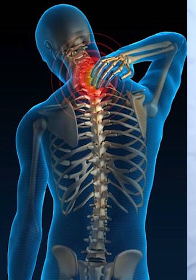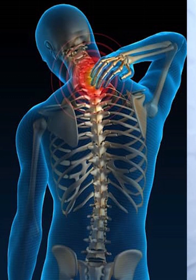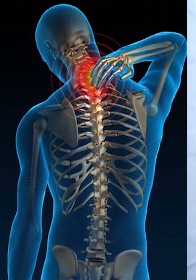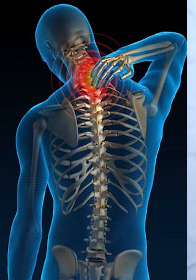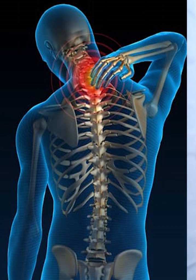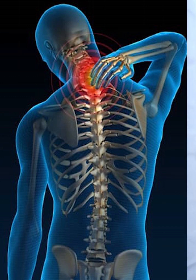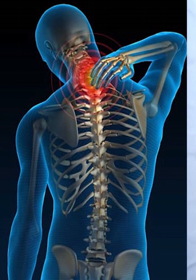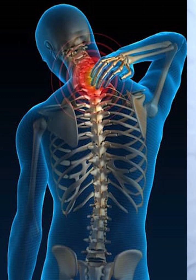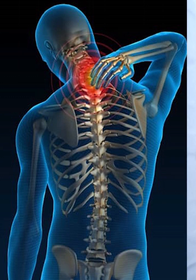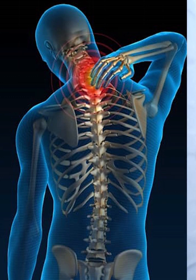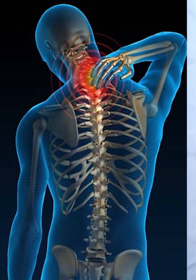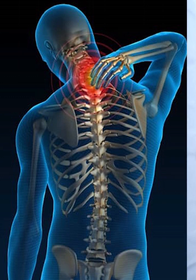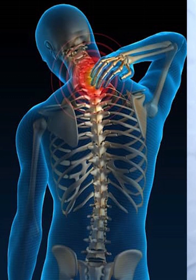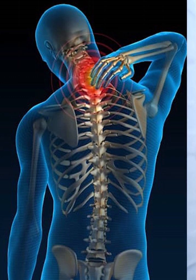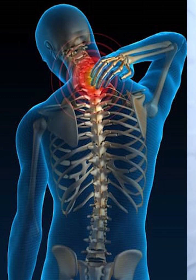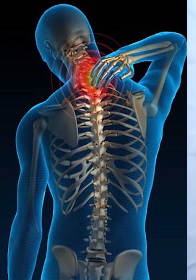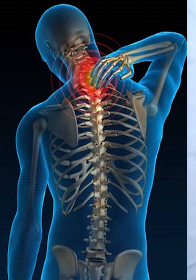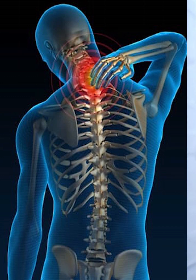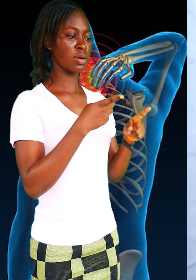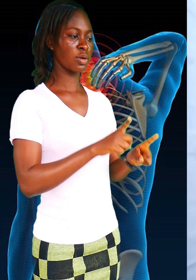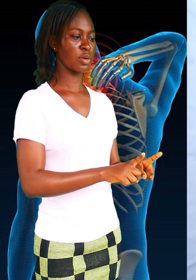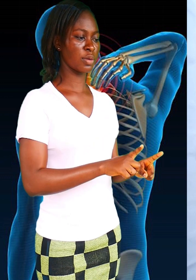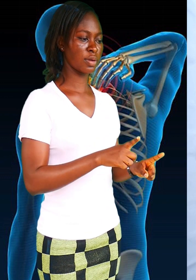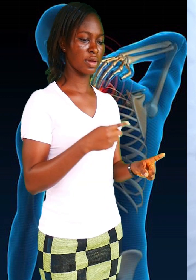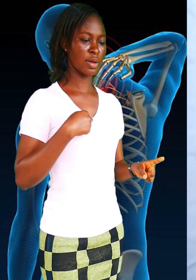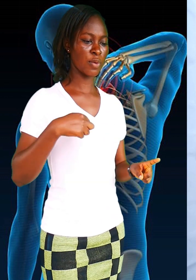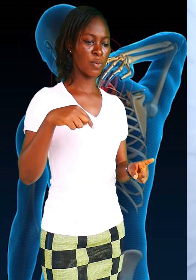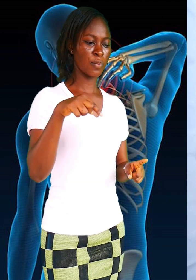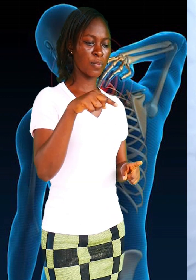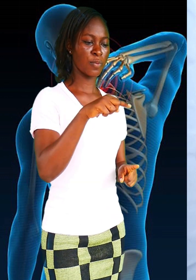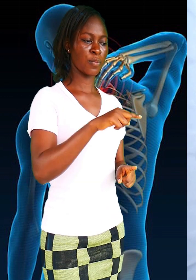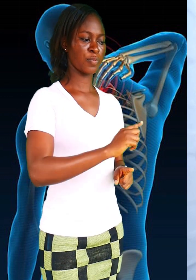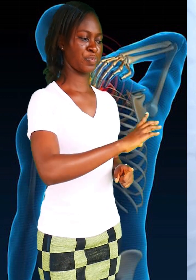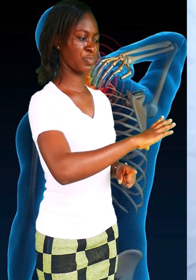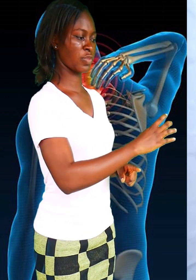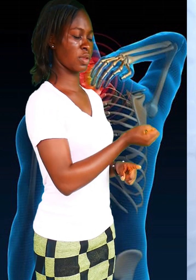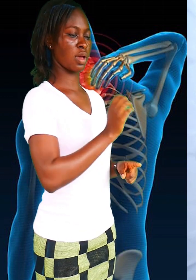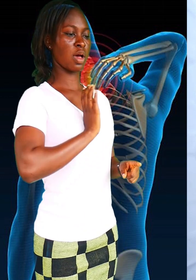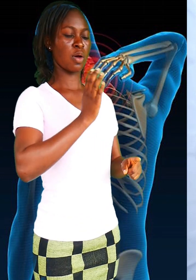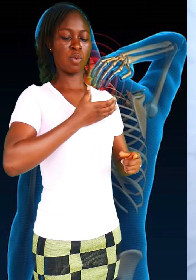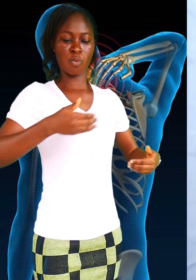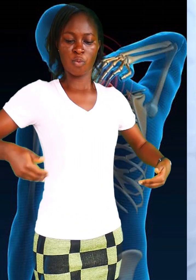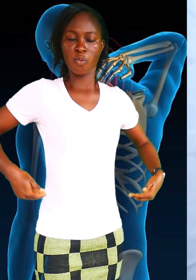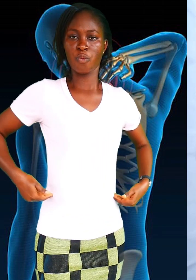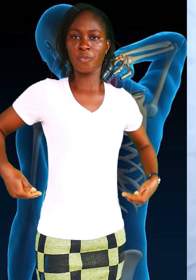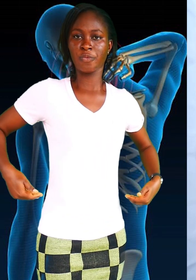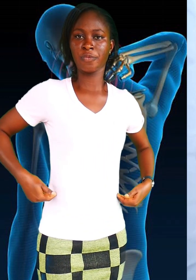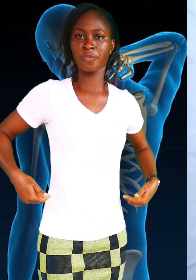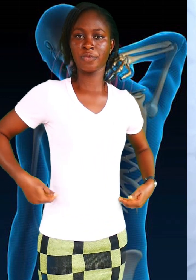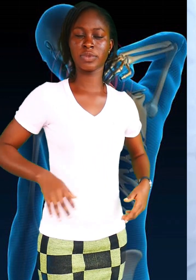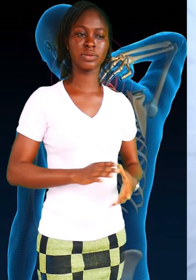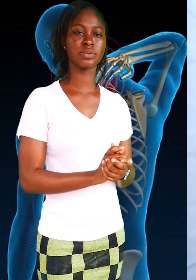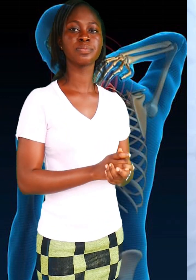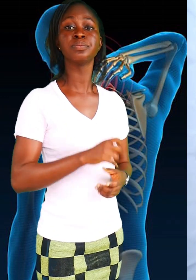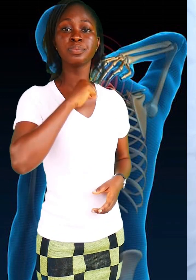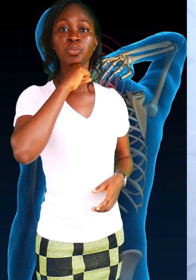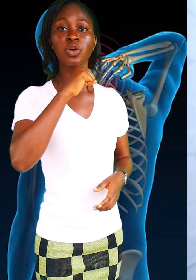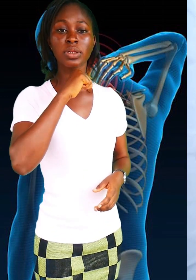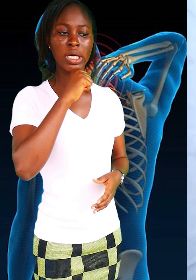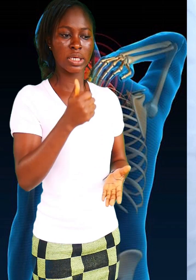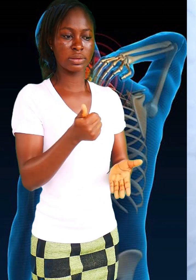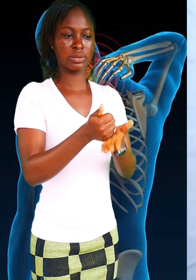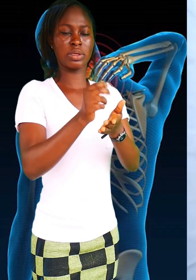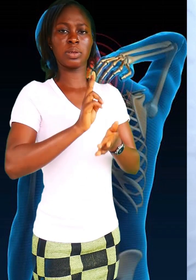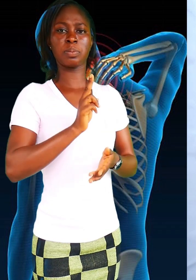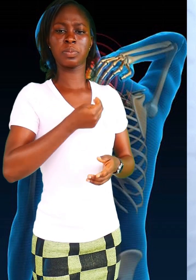Sir, ye ba, ye sissy moon can say, and I said ye bring kind of lumbar spine now. A boy in me brave.